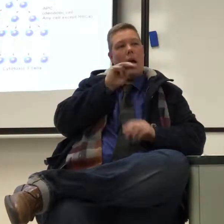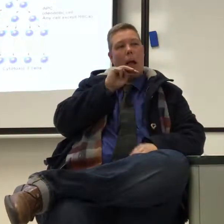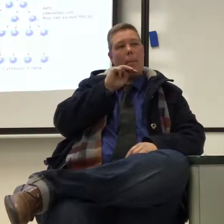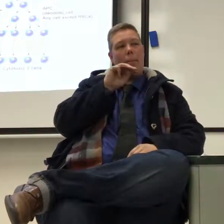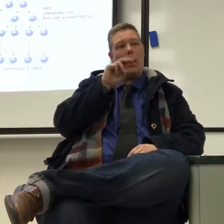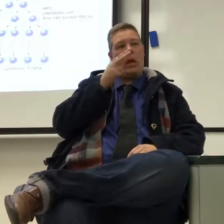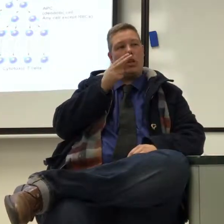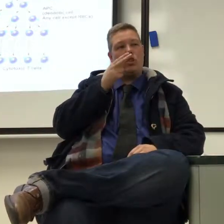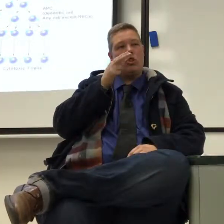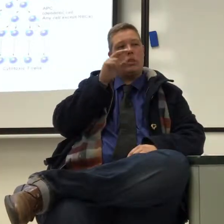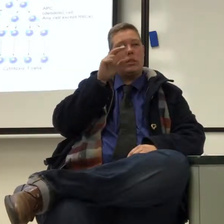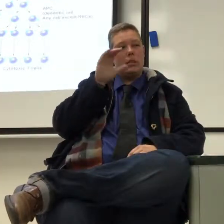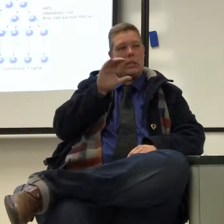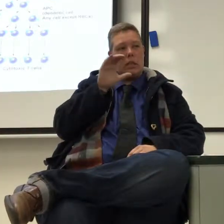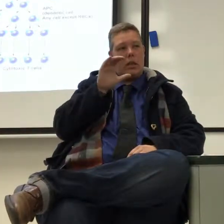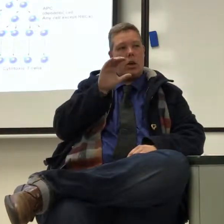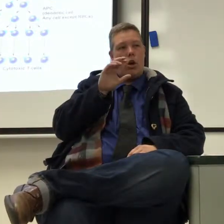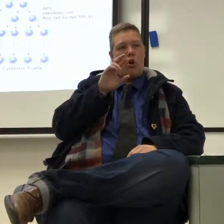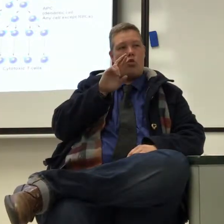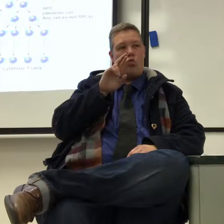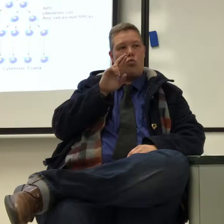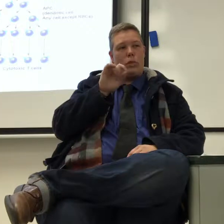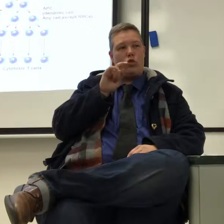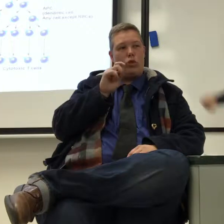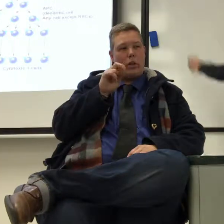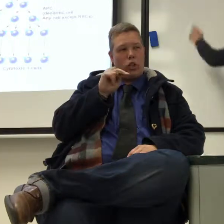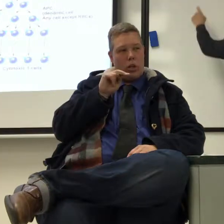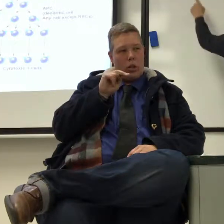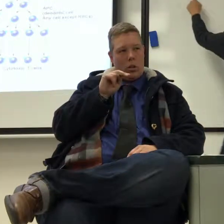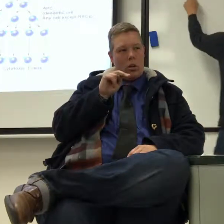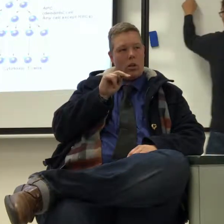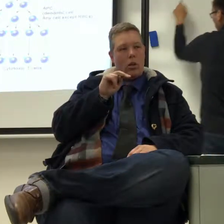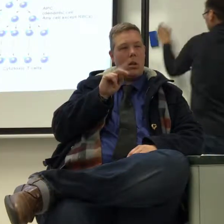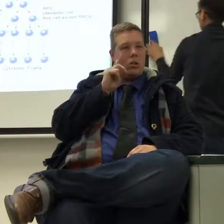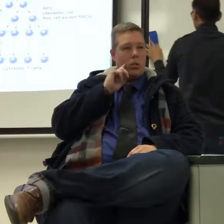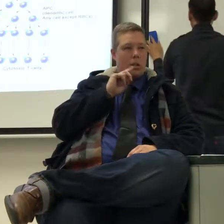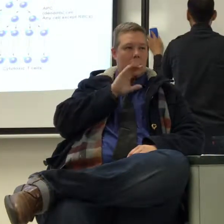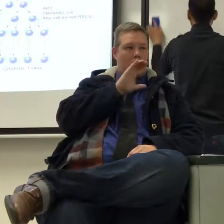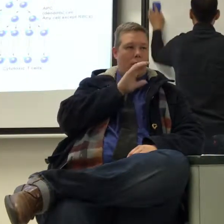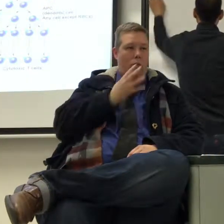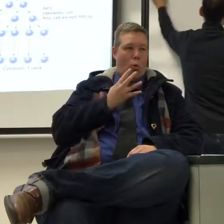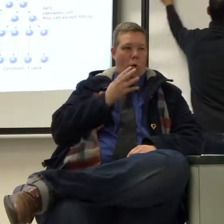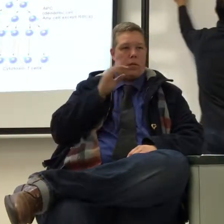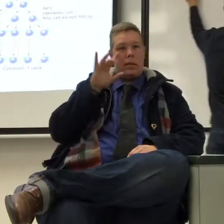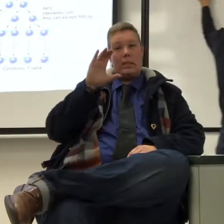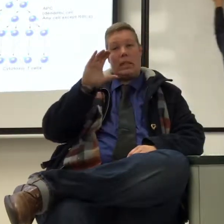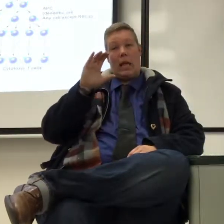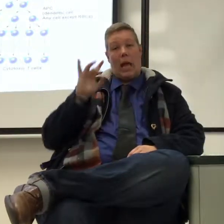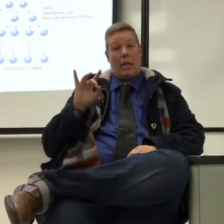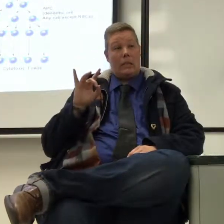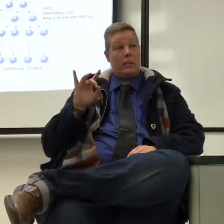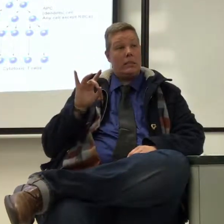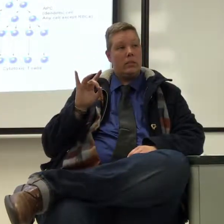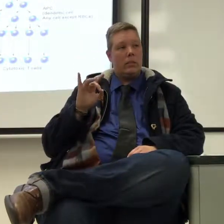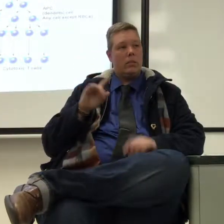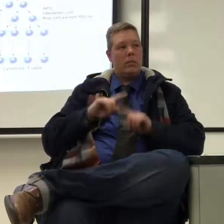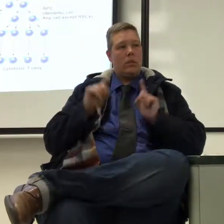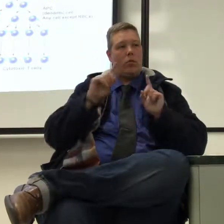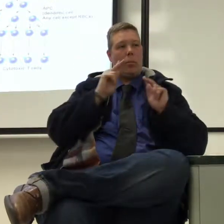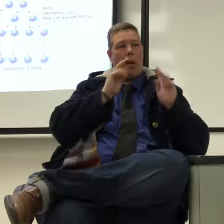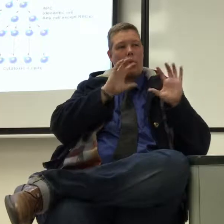MHC restriction, because there's the CD4s and the CD8s, these different subpopulations of T lymphs.